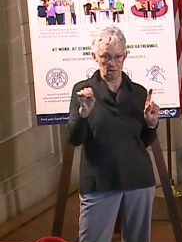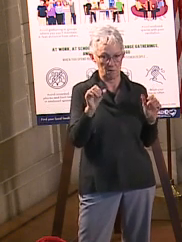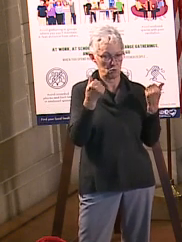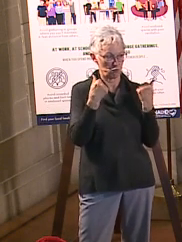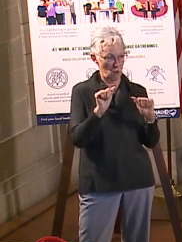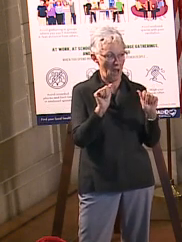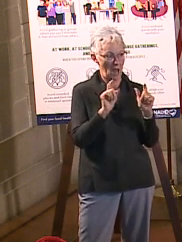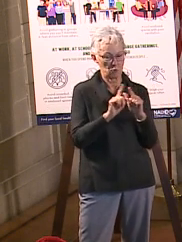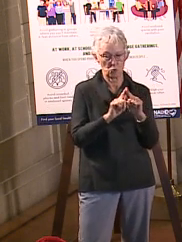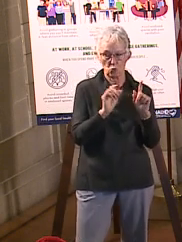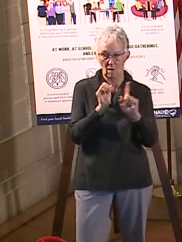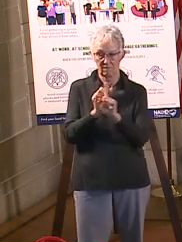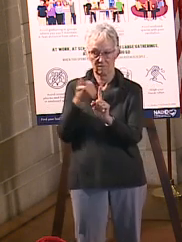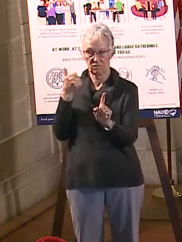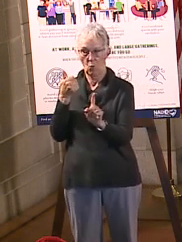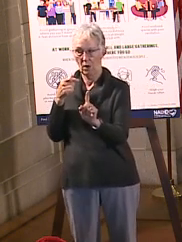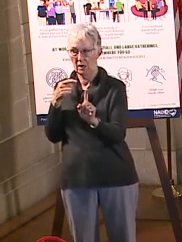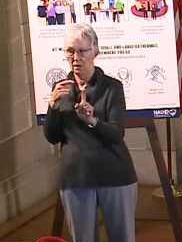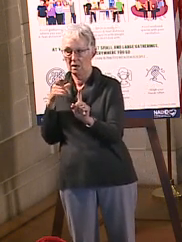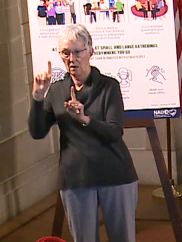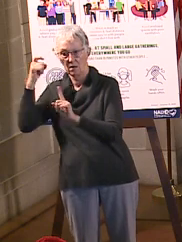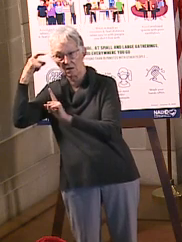and make profits off of doing that.